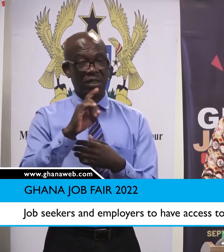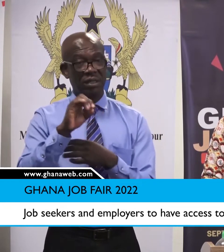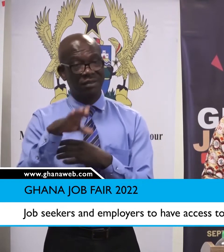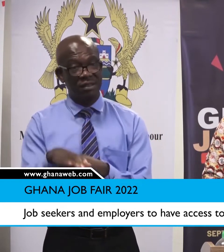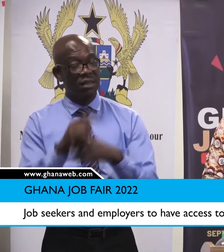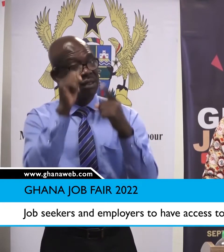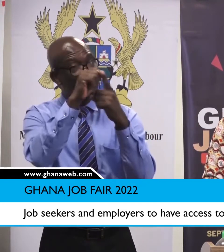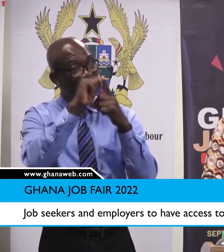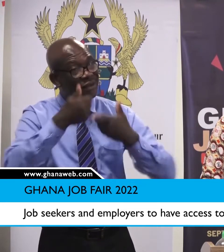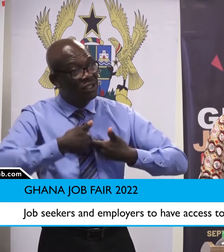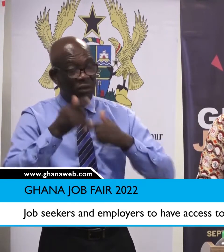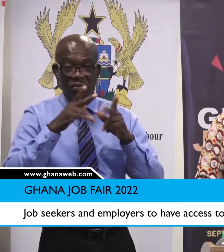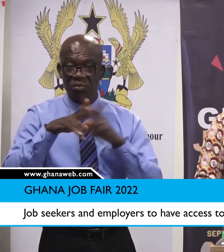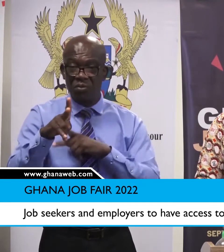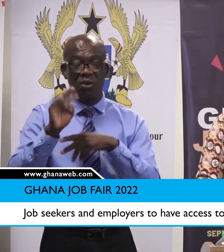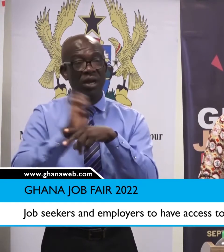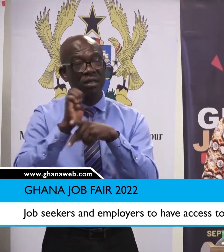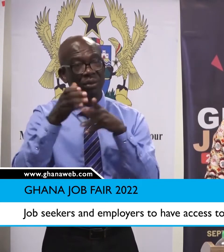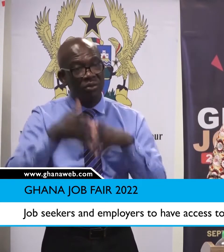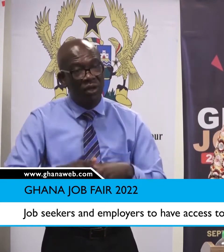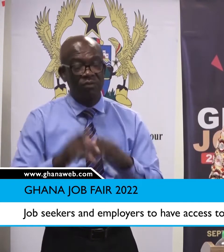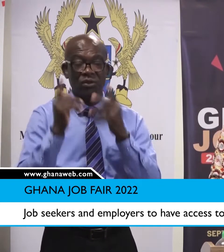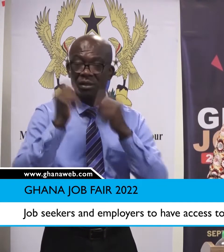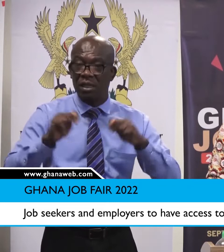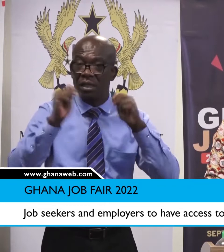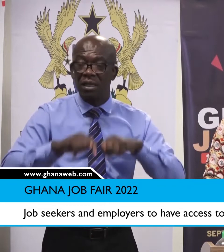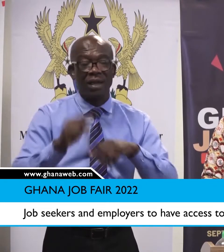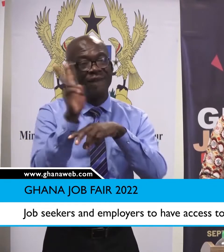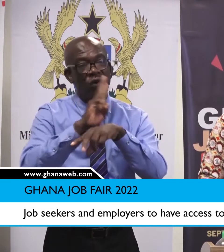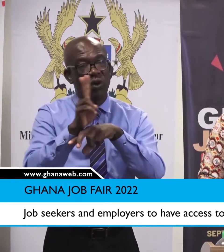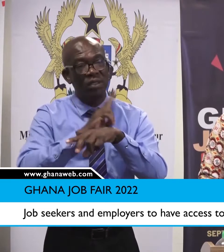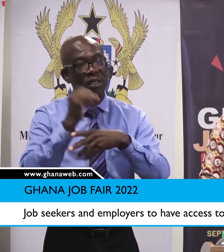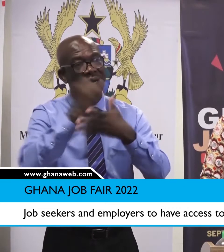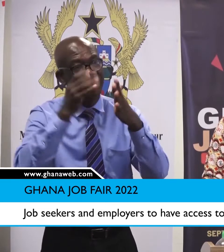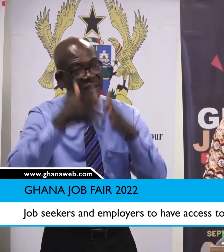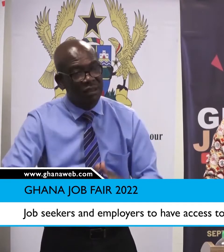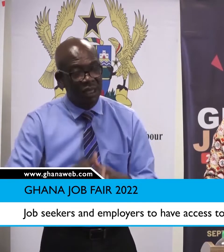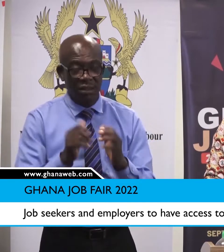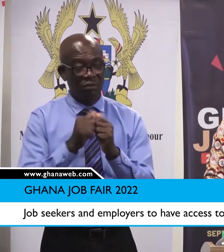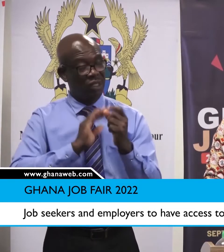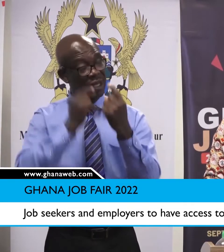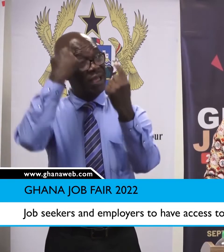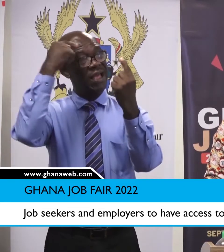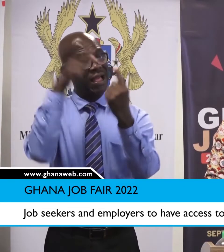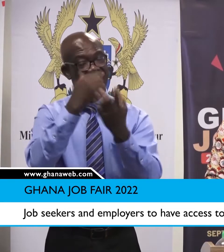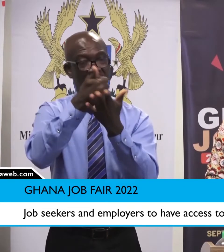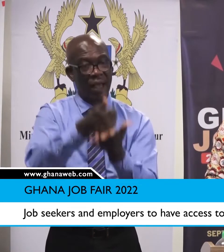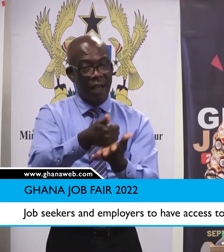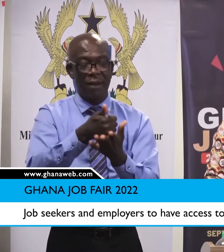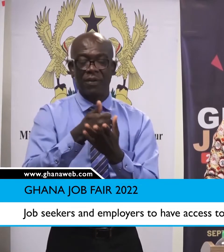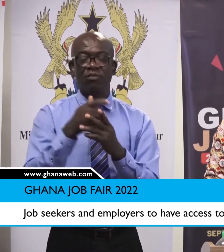seekers, entrepreneurs, technical, vocational artisans, amongst others, in Ghana with the aim of helping